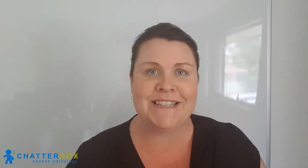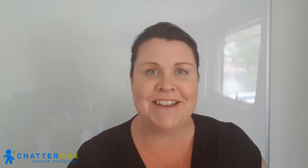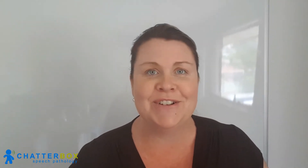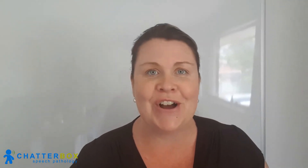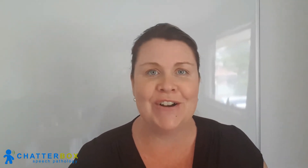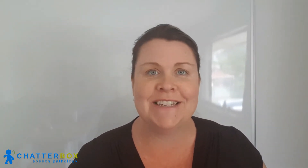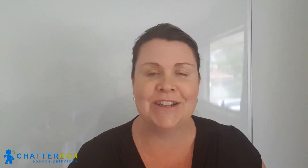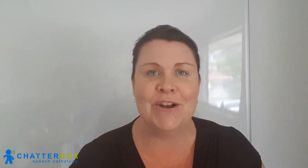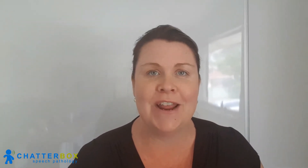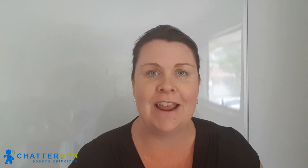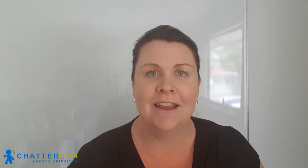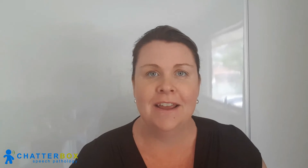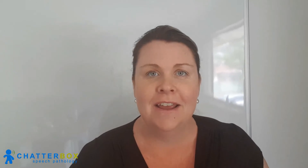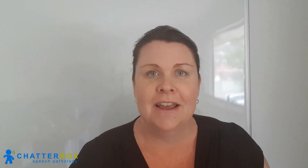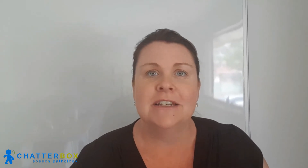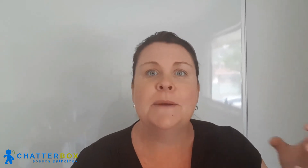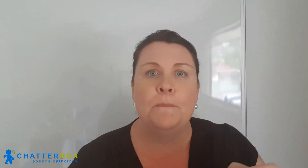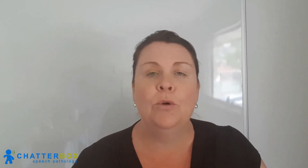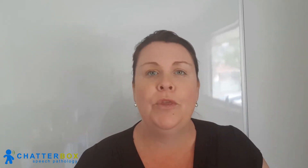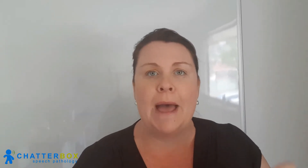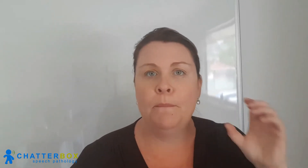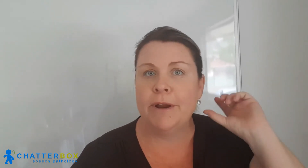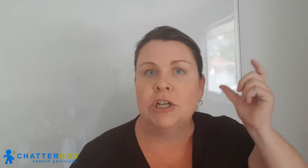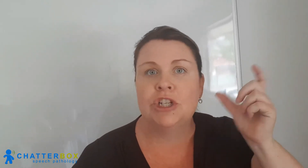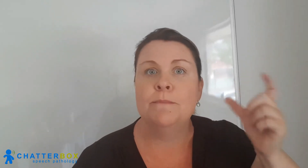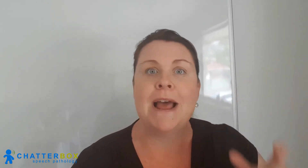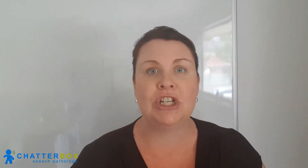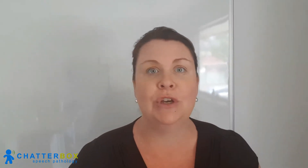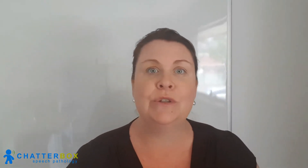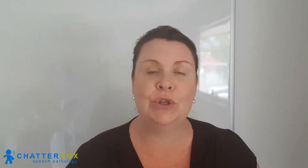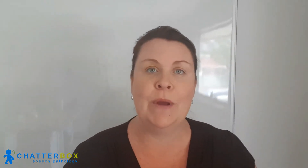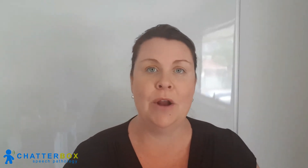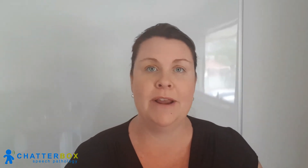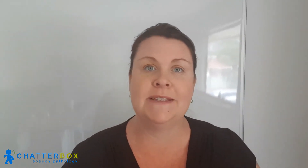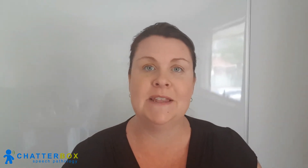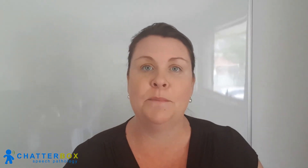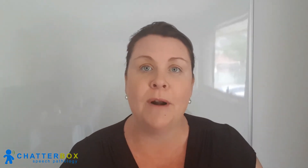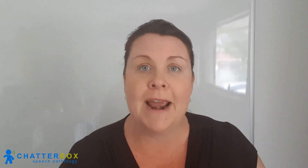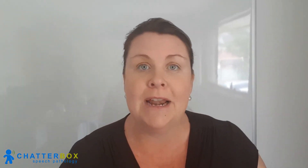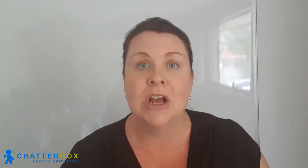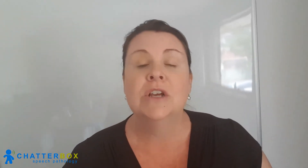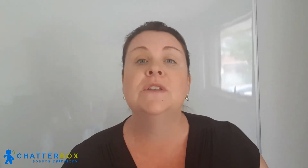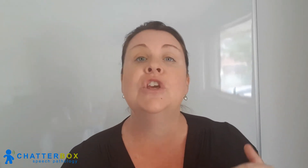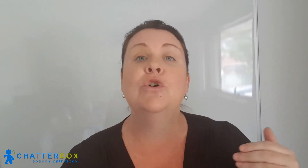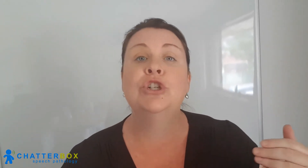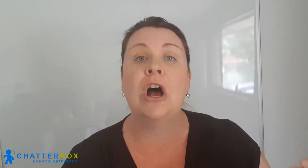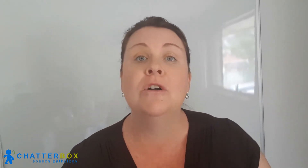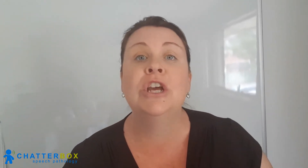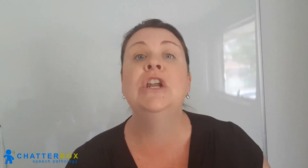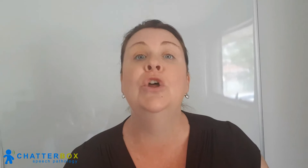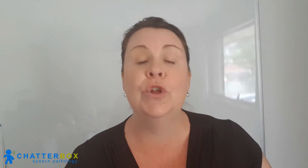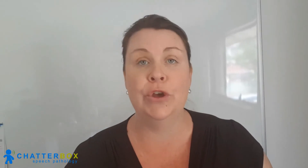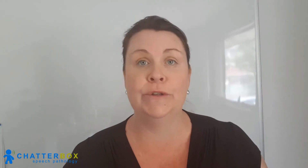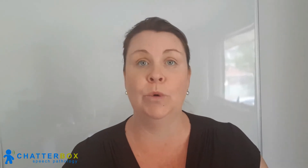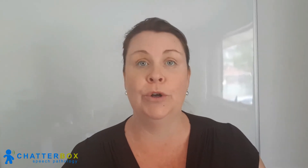that your child is learning to build that bridge, to match those two areas in the brain so that your child can learn those